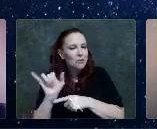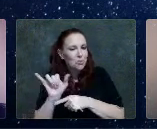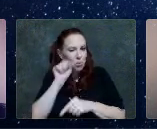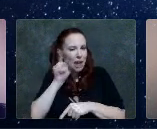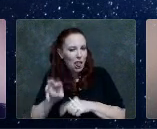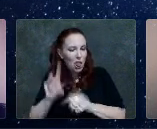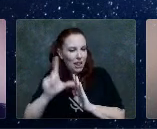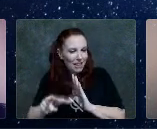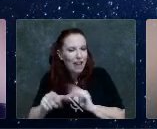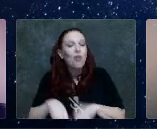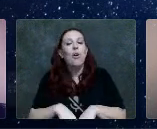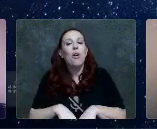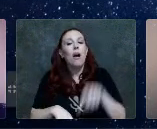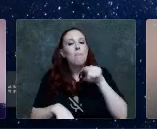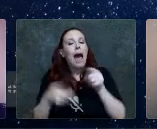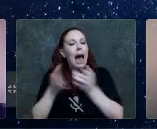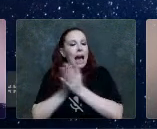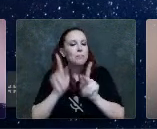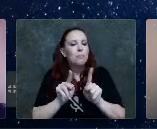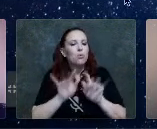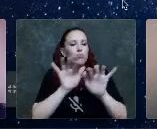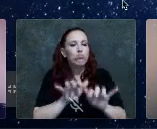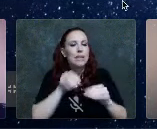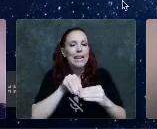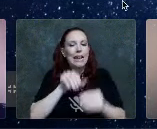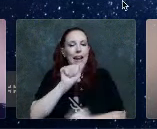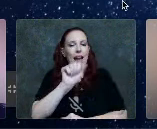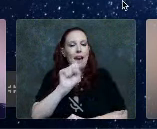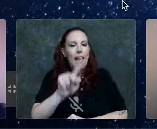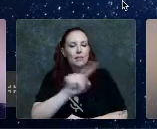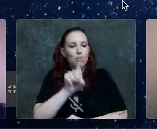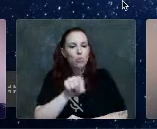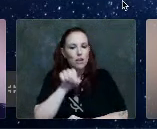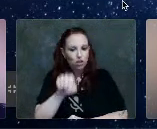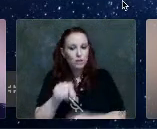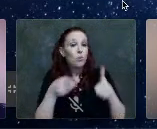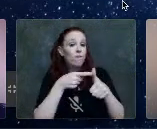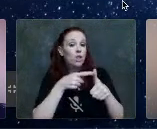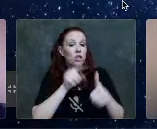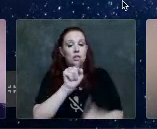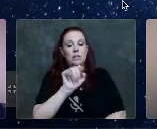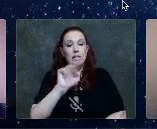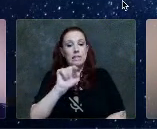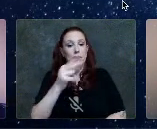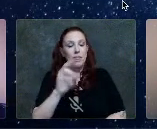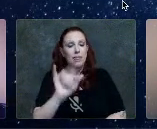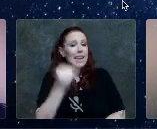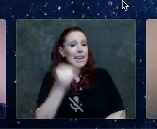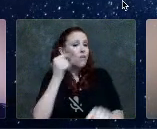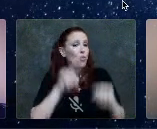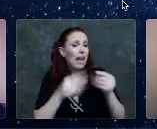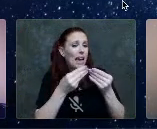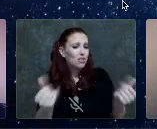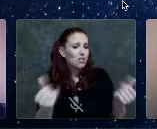asked everybody to put questions down in the ask a question function. So the first question is from Timothy. If you can't solve a problem, is there a recommended